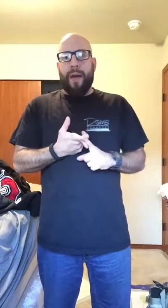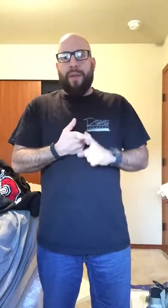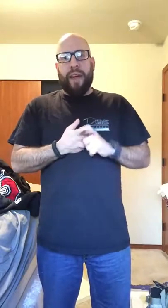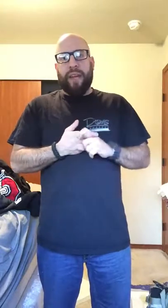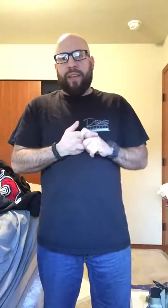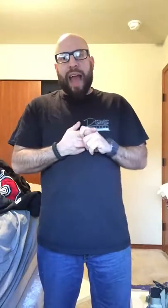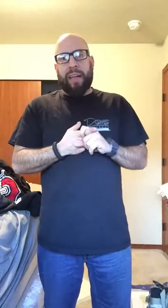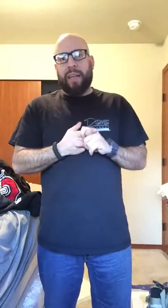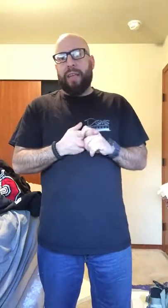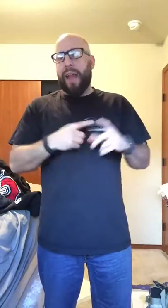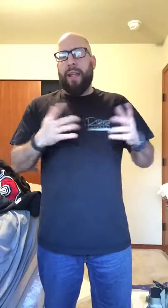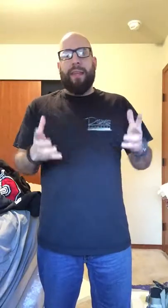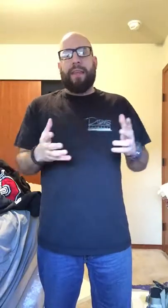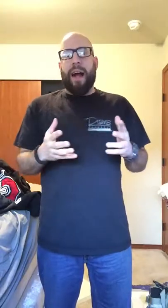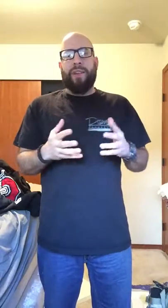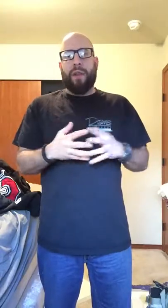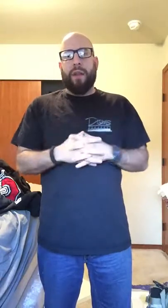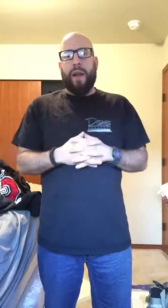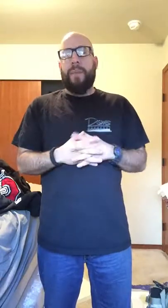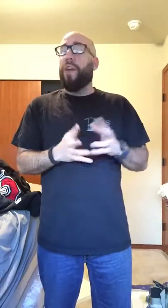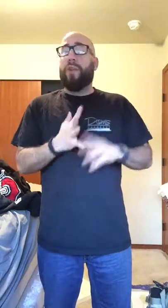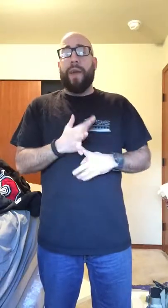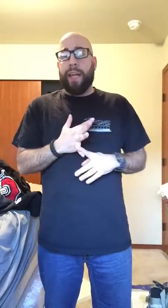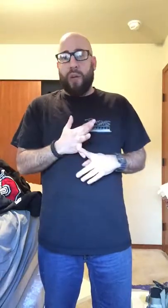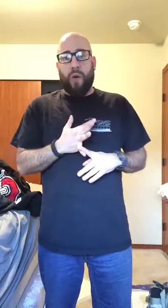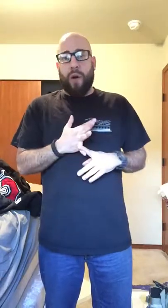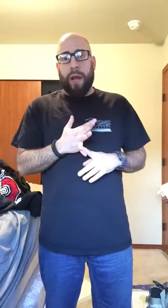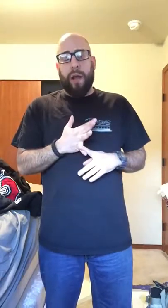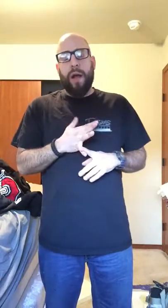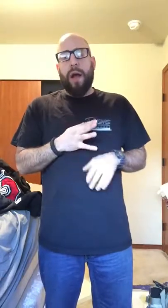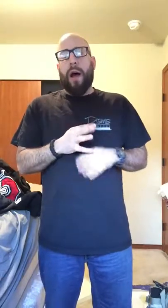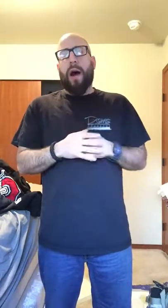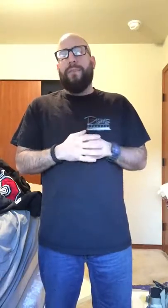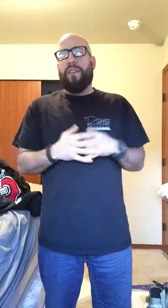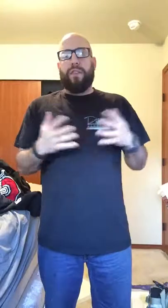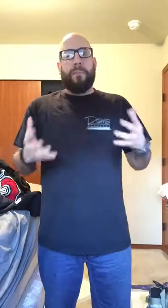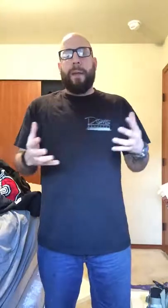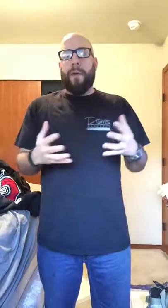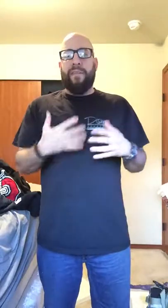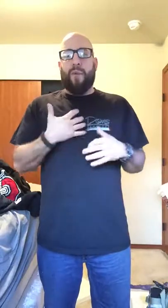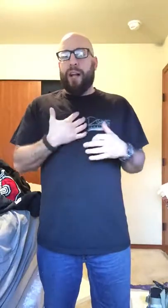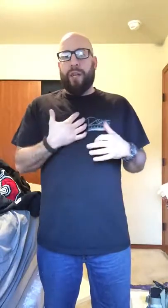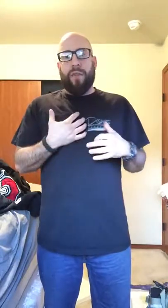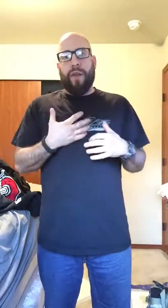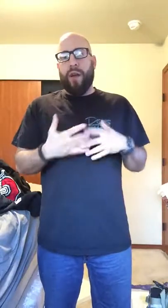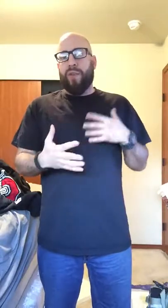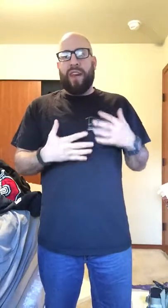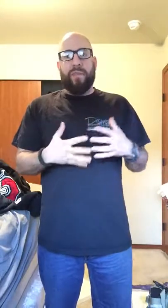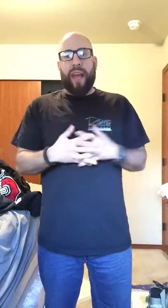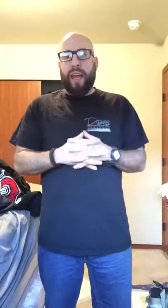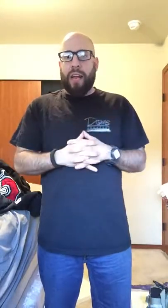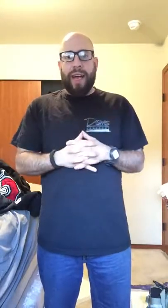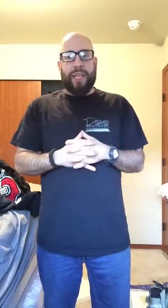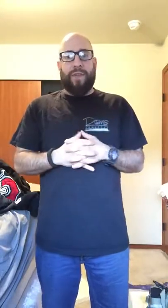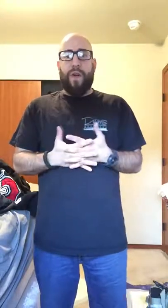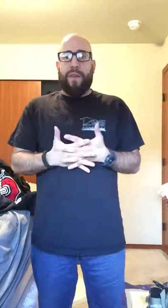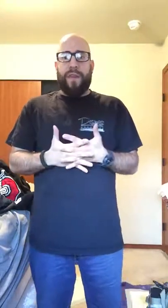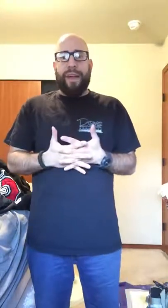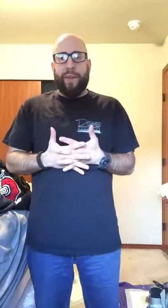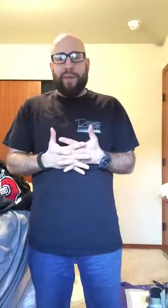with Viking Tactics. Any of these guys you can look up. Thunder Ranch in Oregon. These are some people I've been watching their videos. I've been taking classes for over 5 years